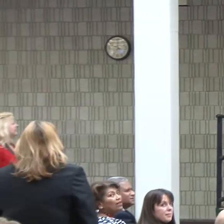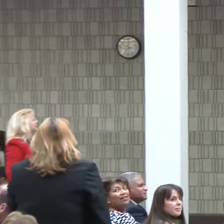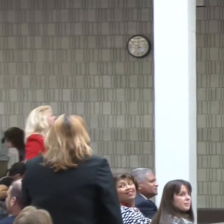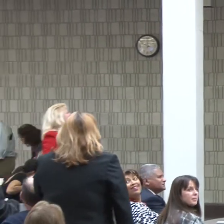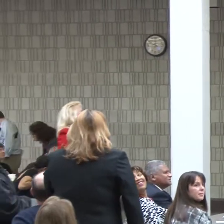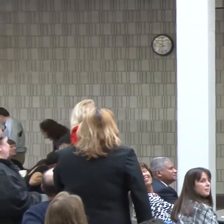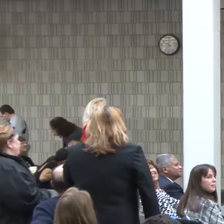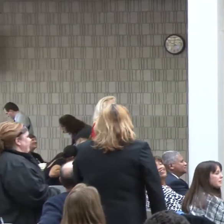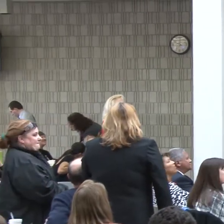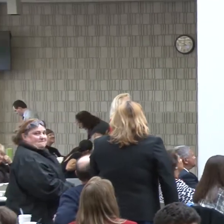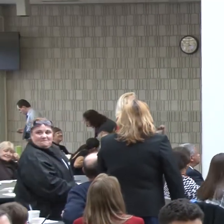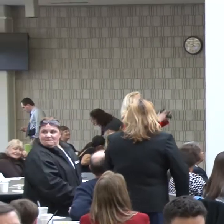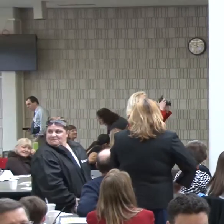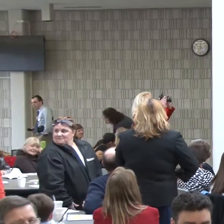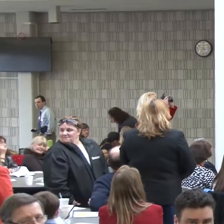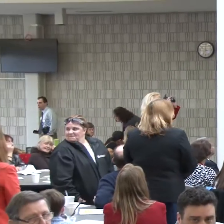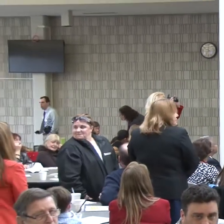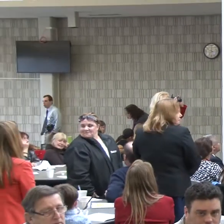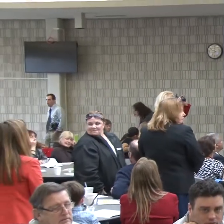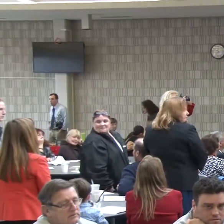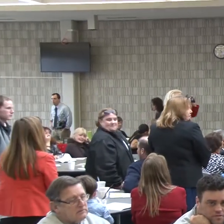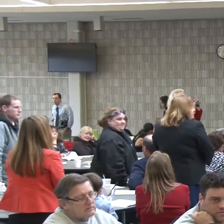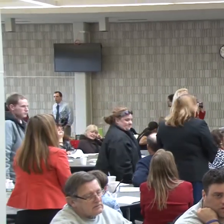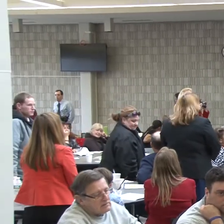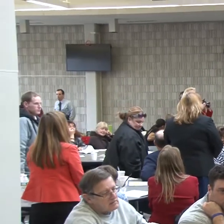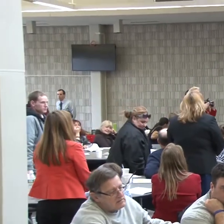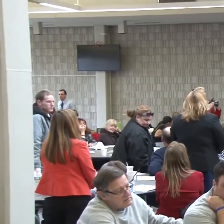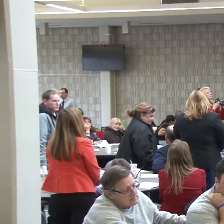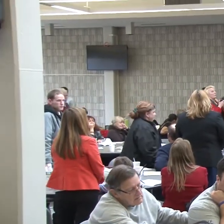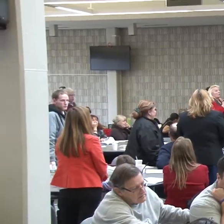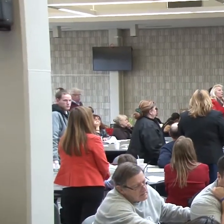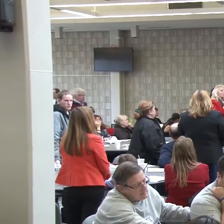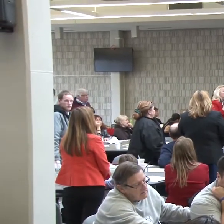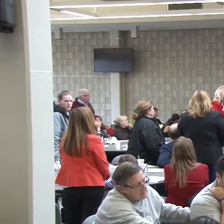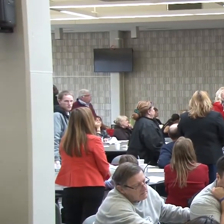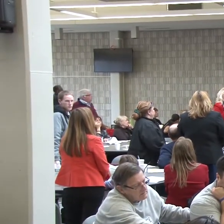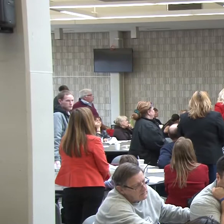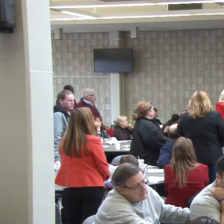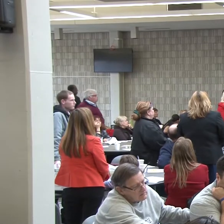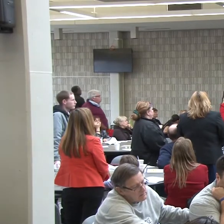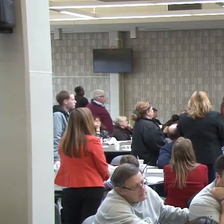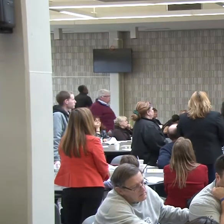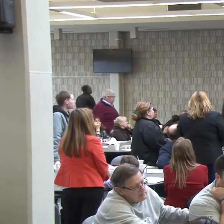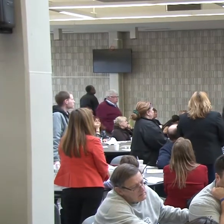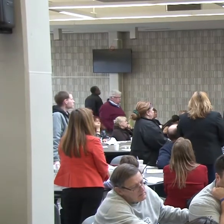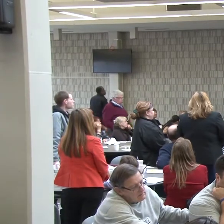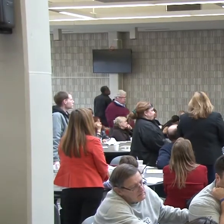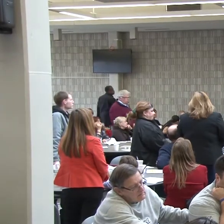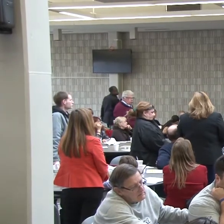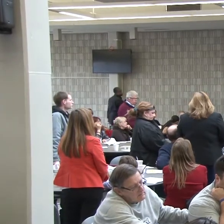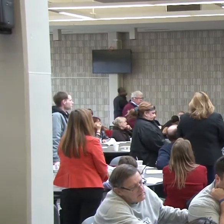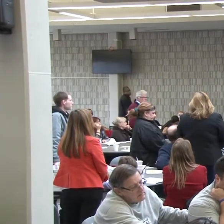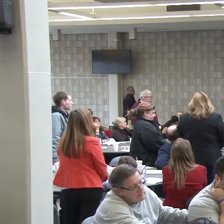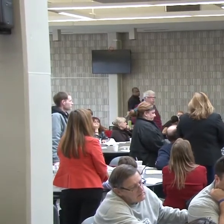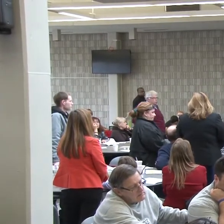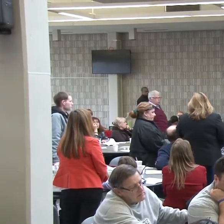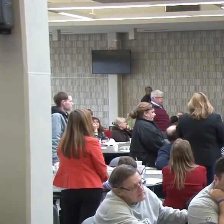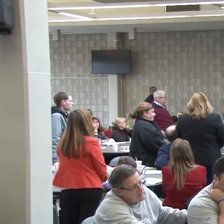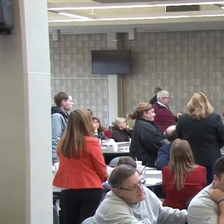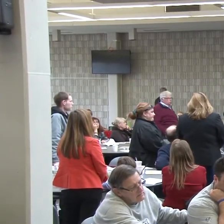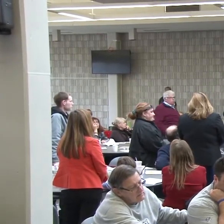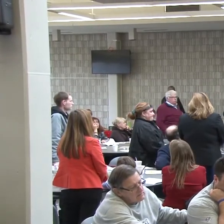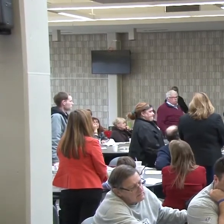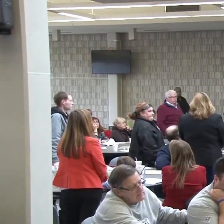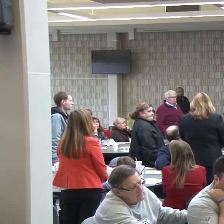And remain standing for 1 minute. And would everyone else in the room that is an alumnus of BCC